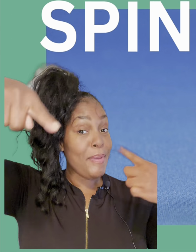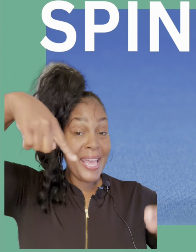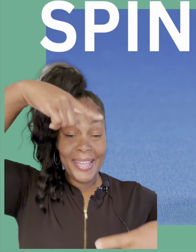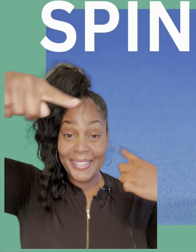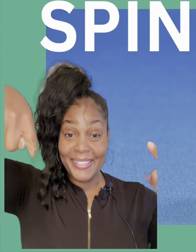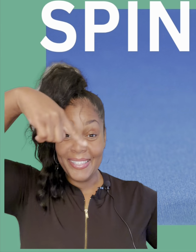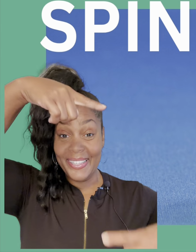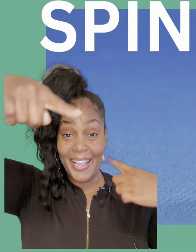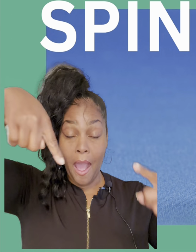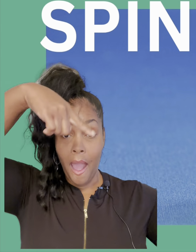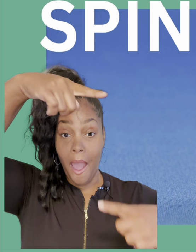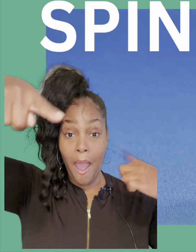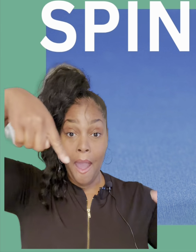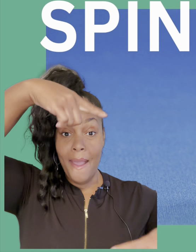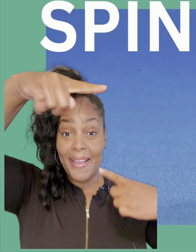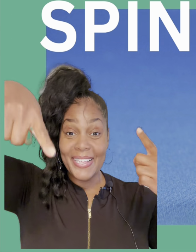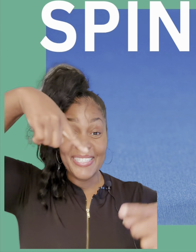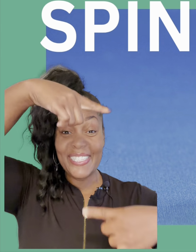Spin.